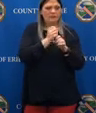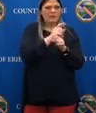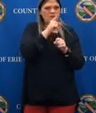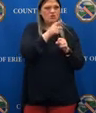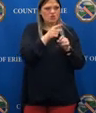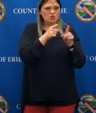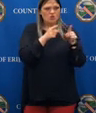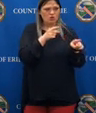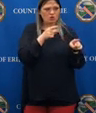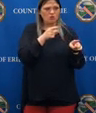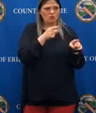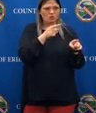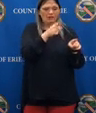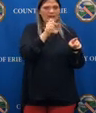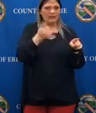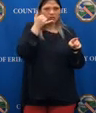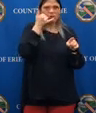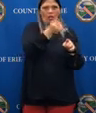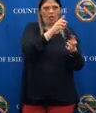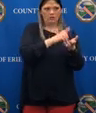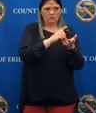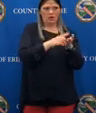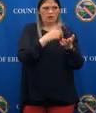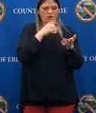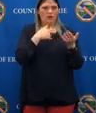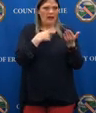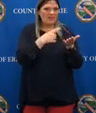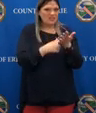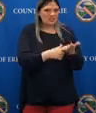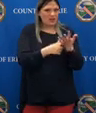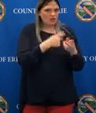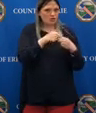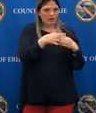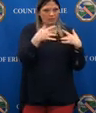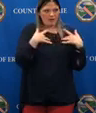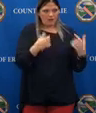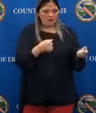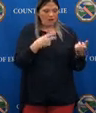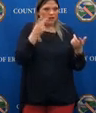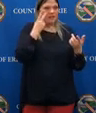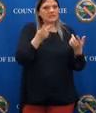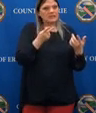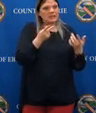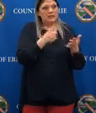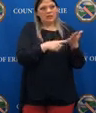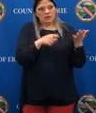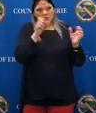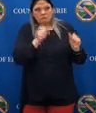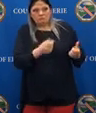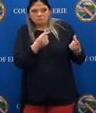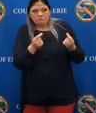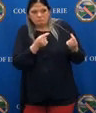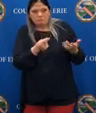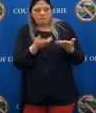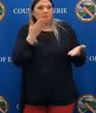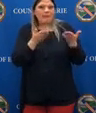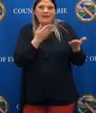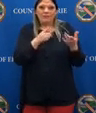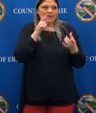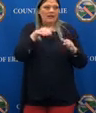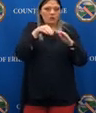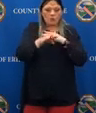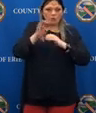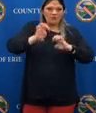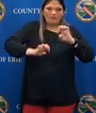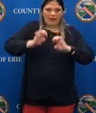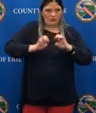out to, call a healthcare provider, have a discussion about their health, and see what needs to be done, and see if maybe they need to go in to get